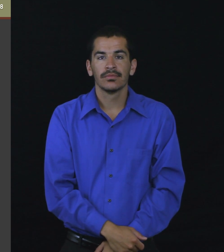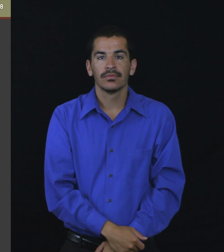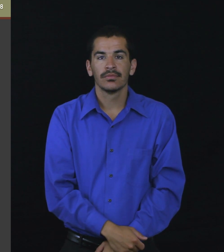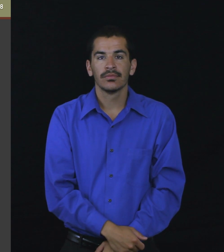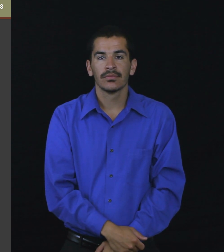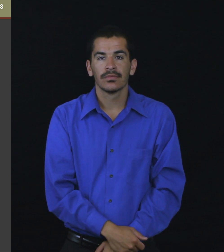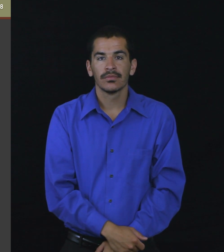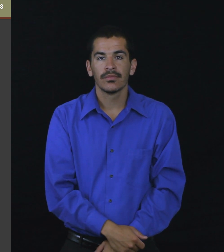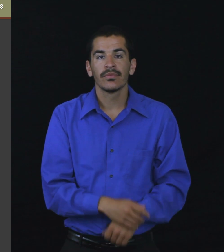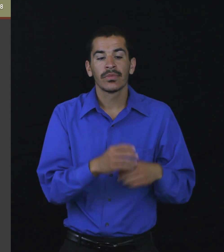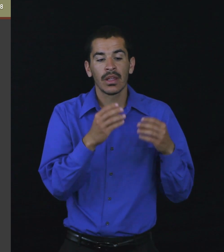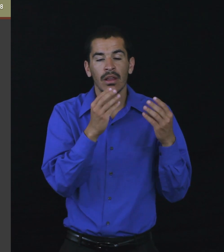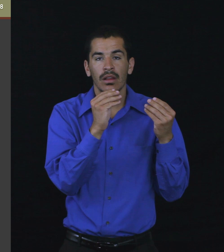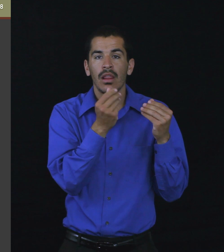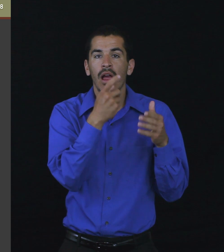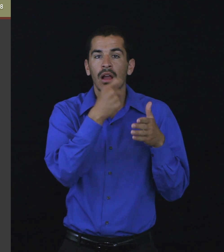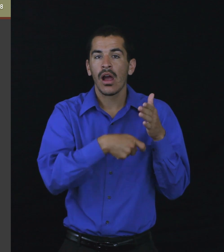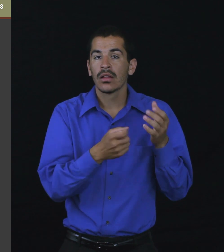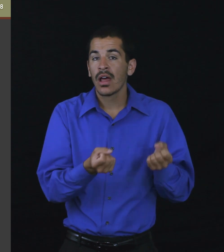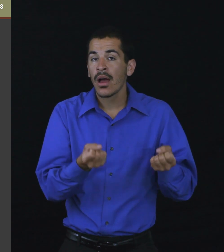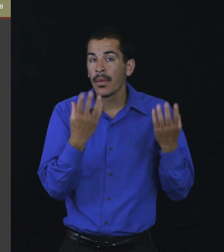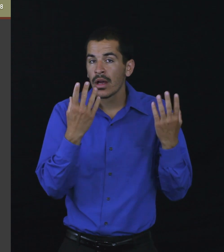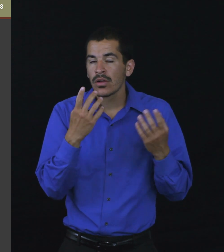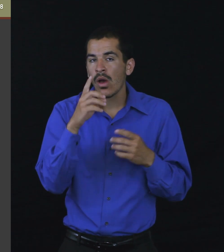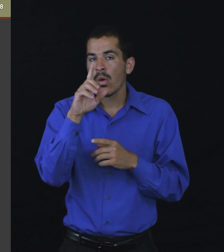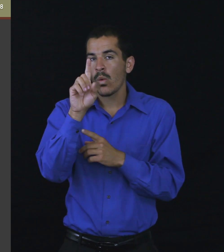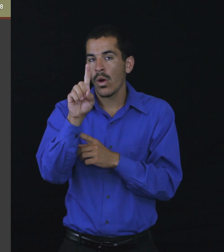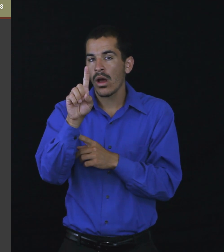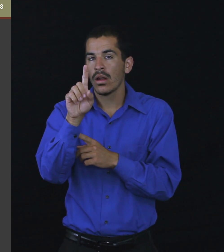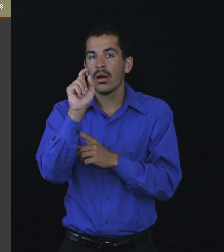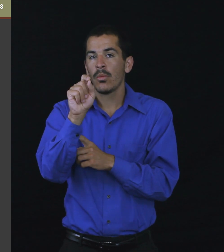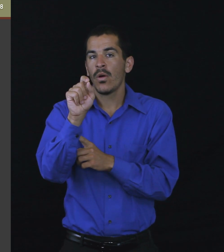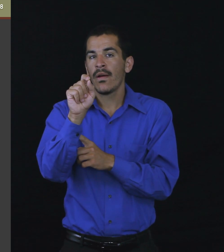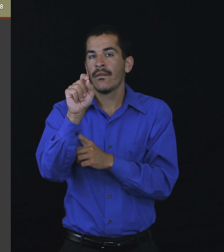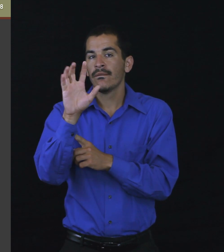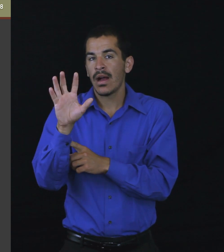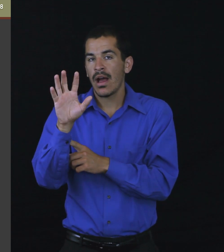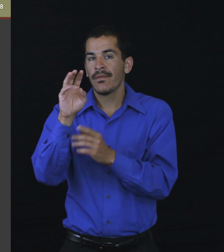The land cost is $1.5 million.